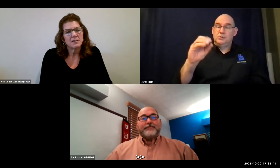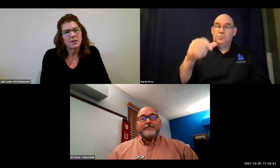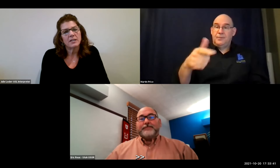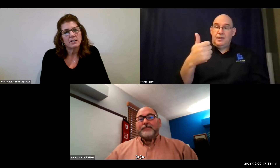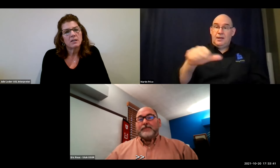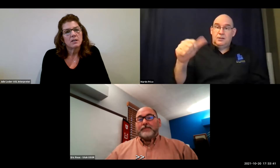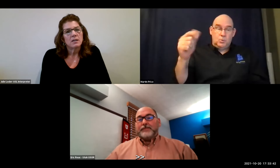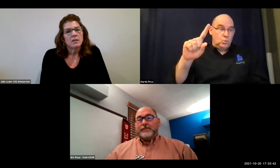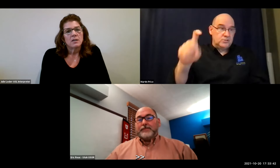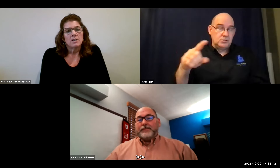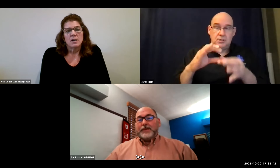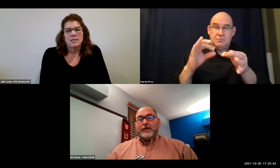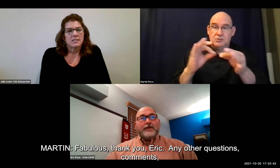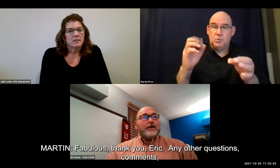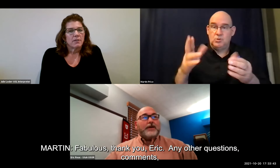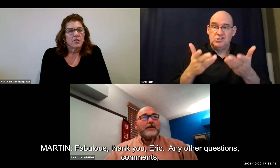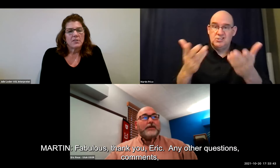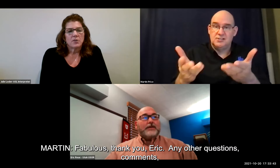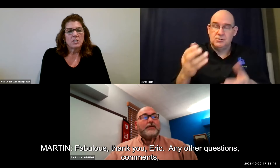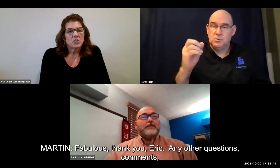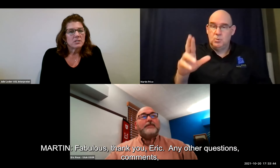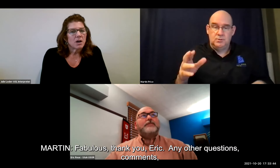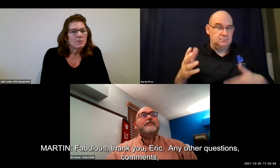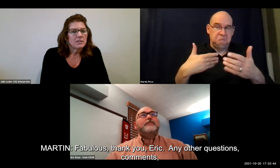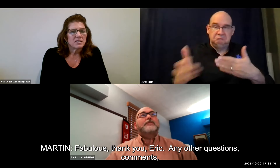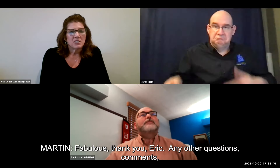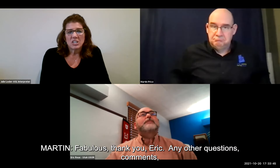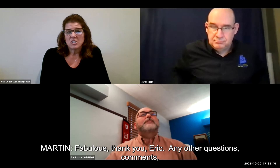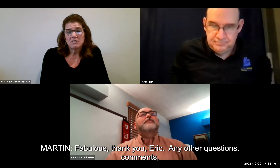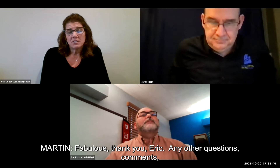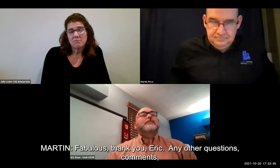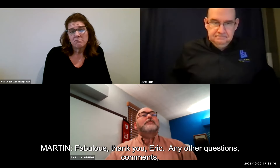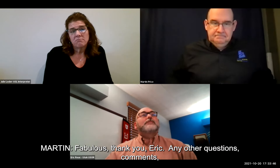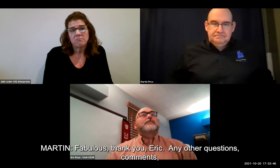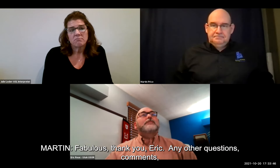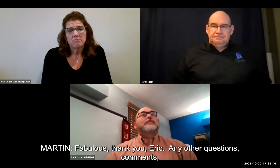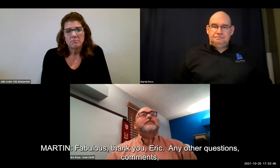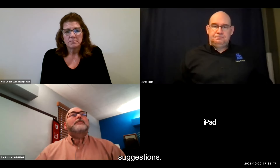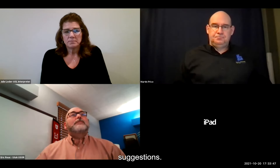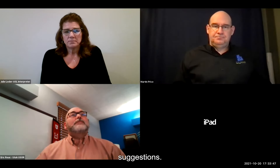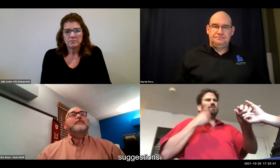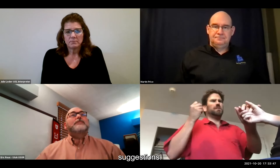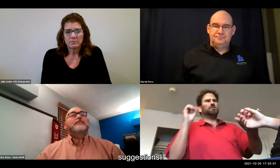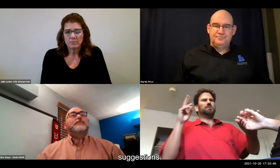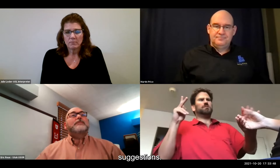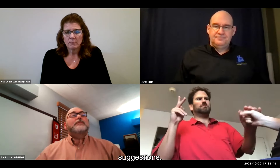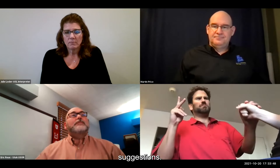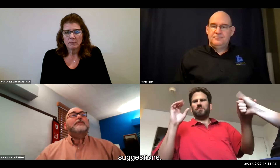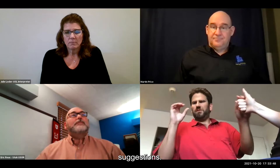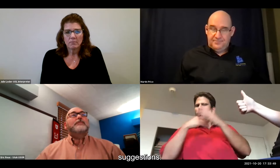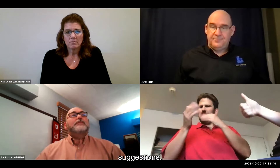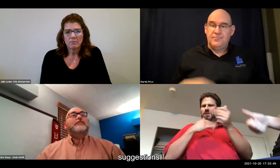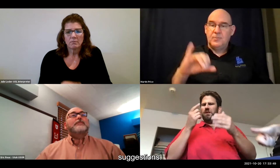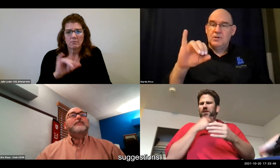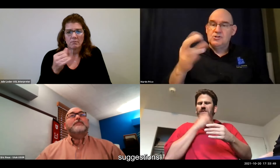Fabulous. Thank you, Eric. Are there any other questions, comments, suggestions? This is John.